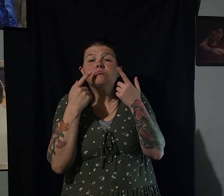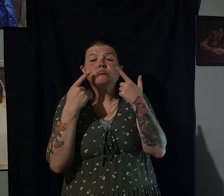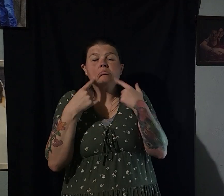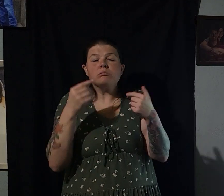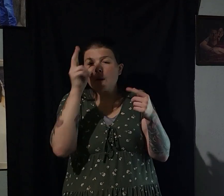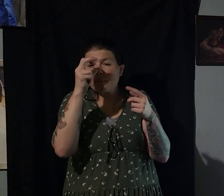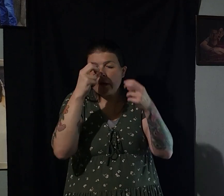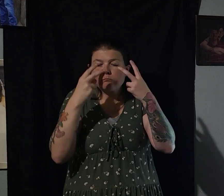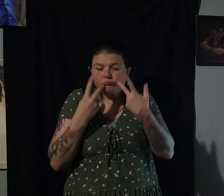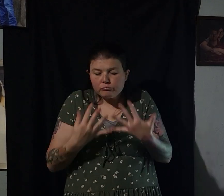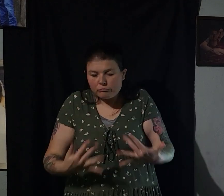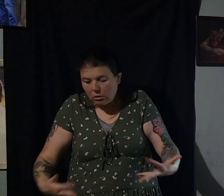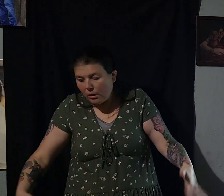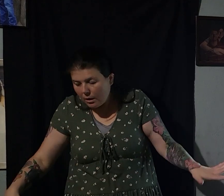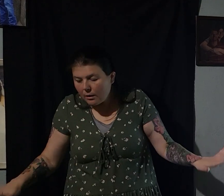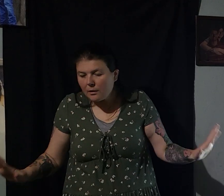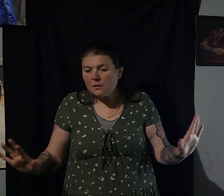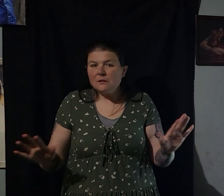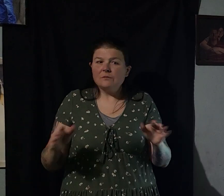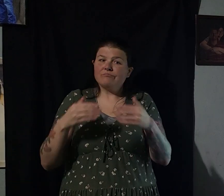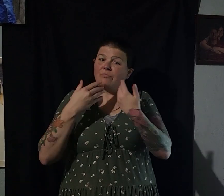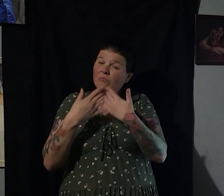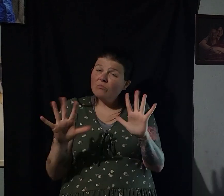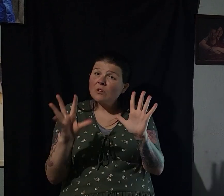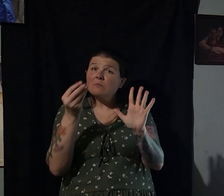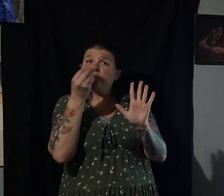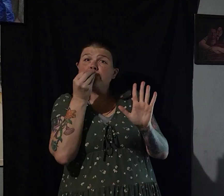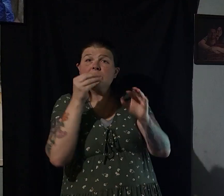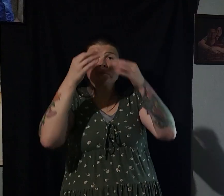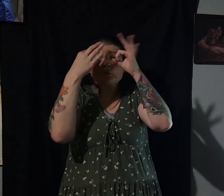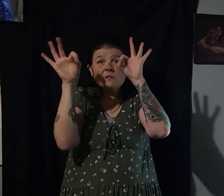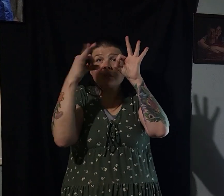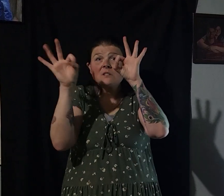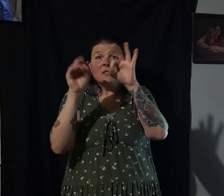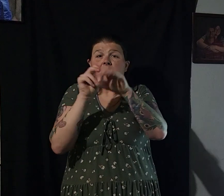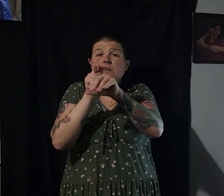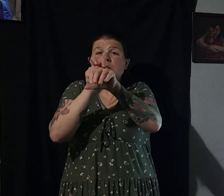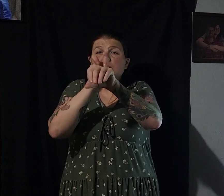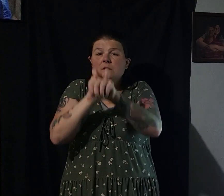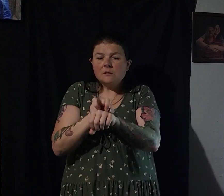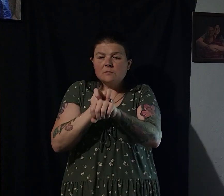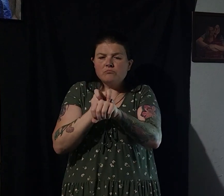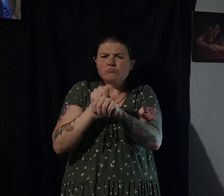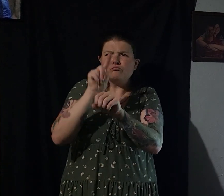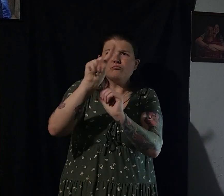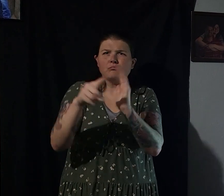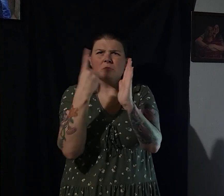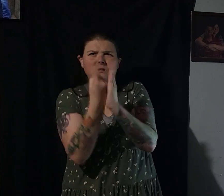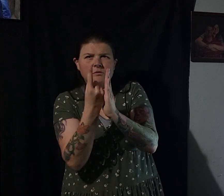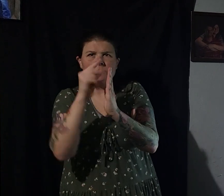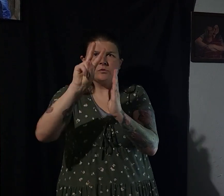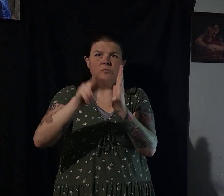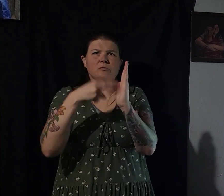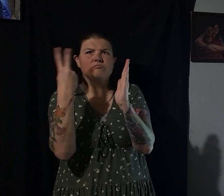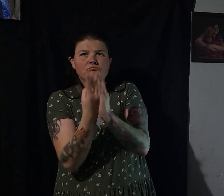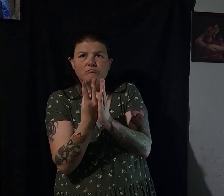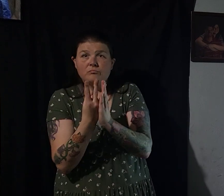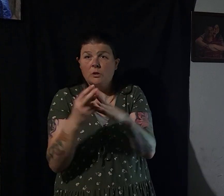to the ground. And after that, the chameleon just sits there for an hour or two, doing nothing very much at